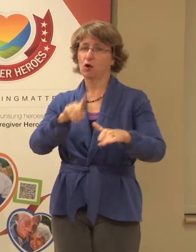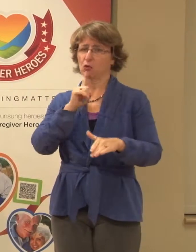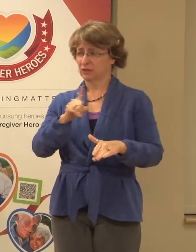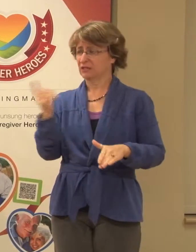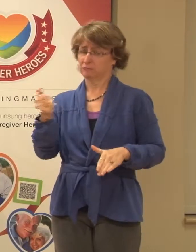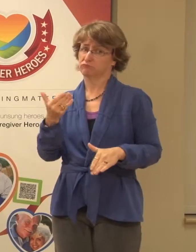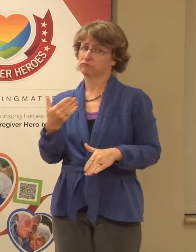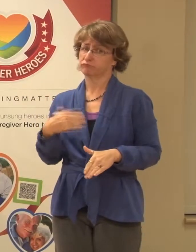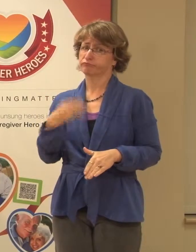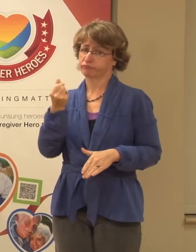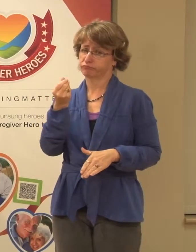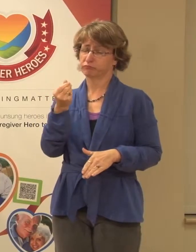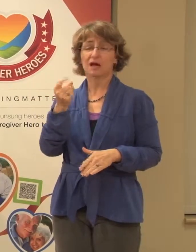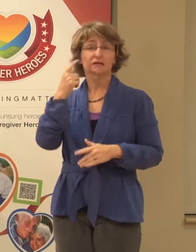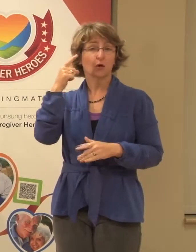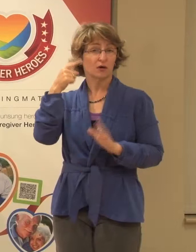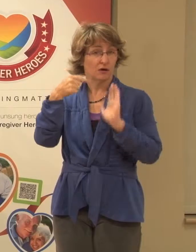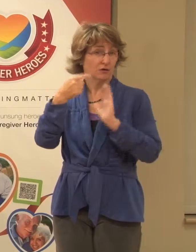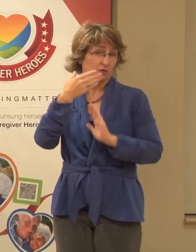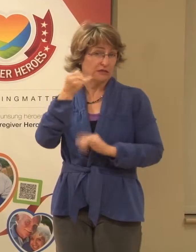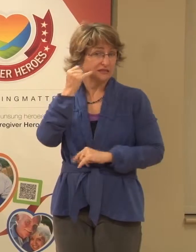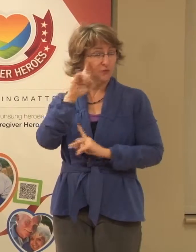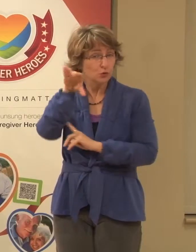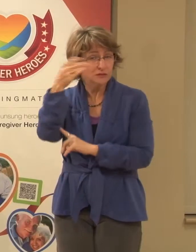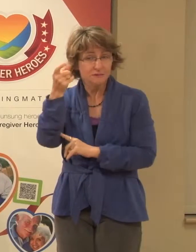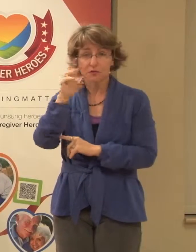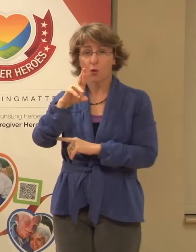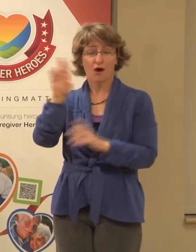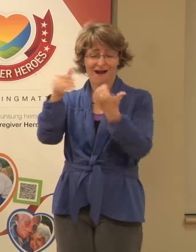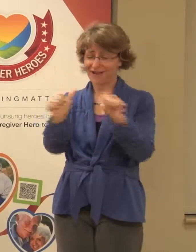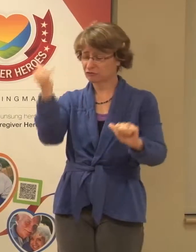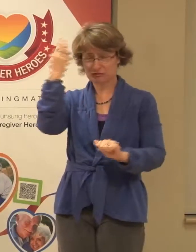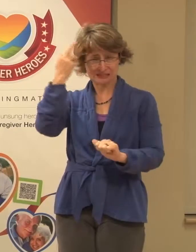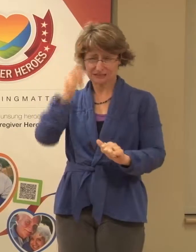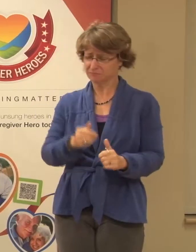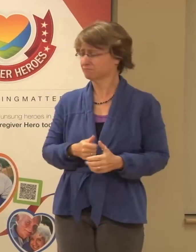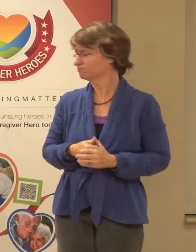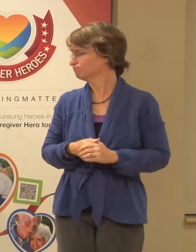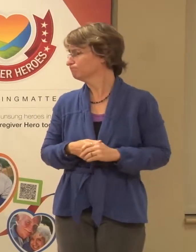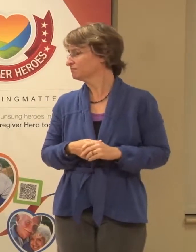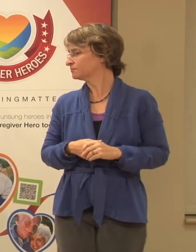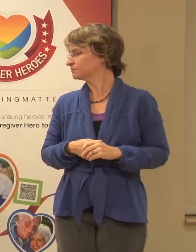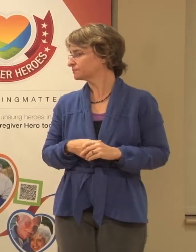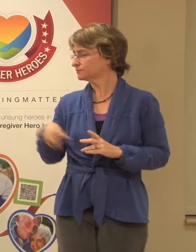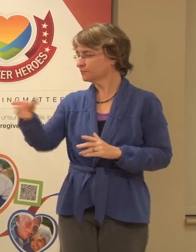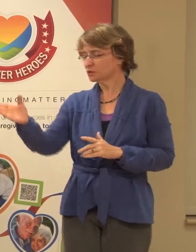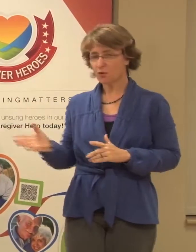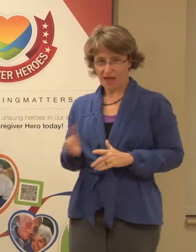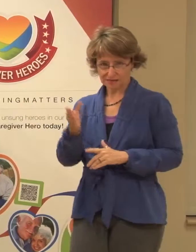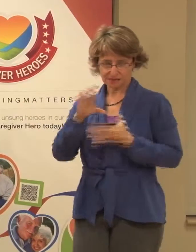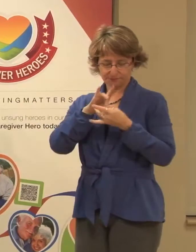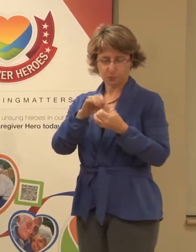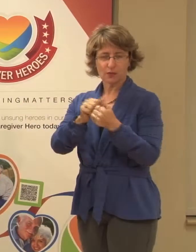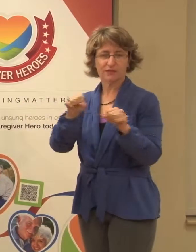buy for Christmas as well, for any kind of occasion. So that's really our